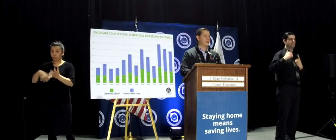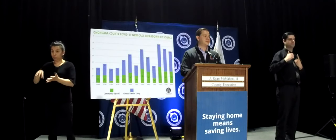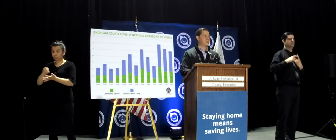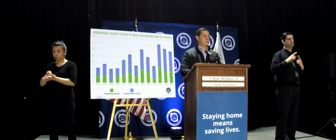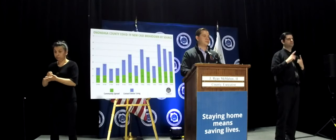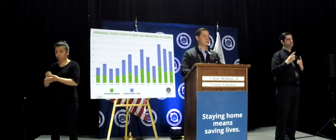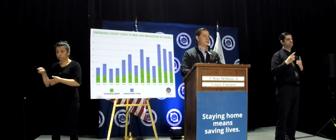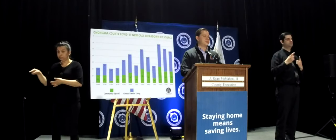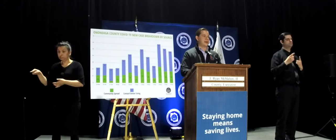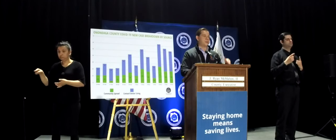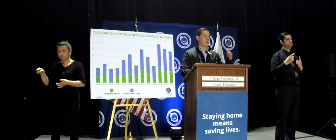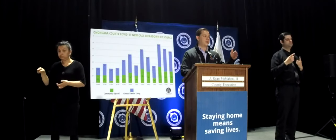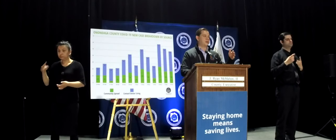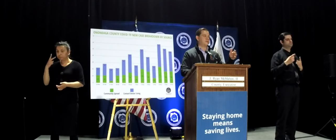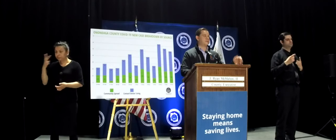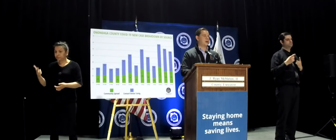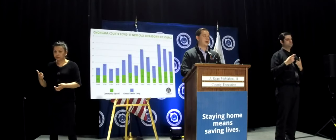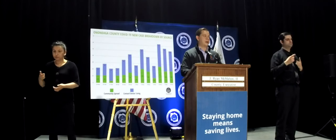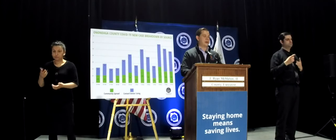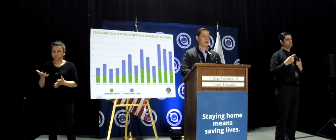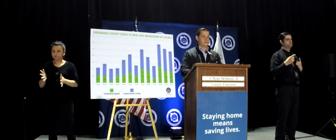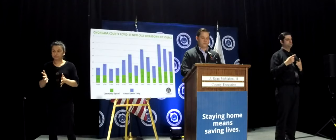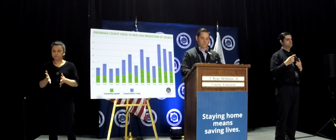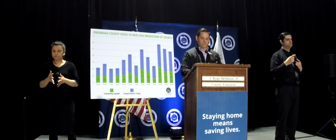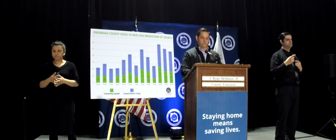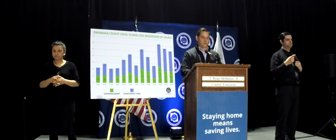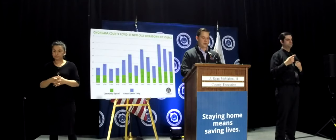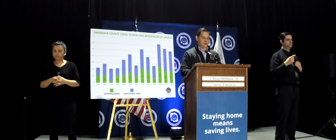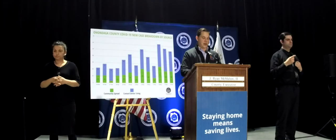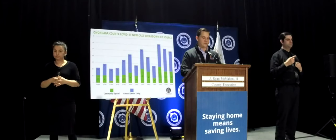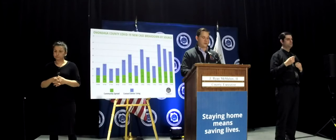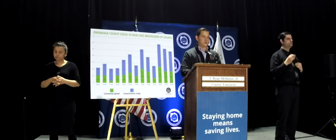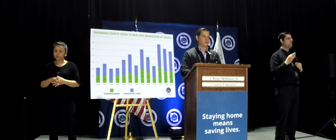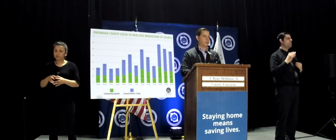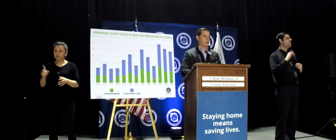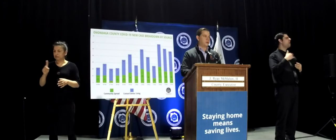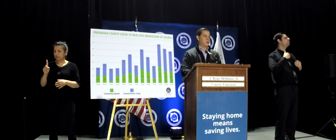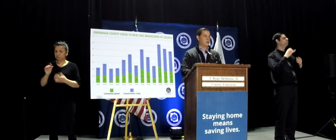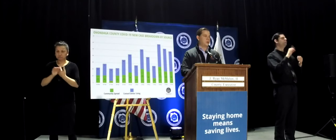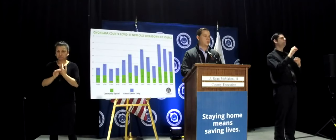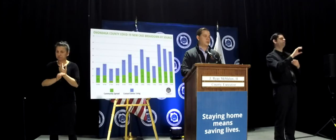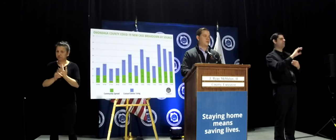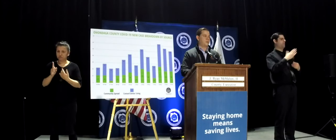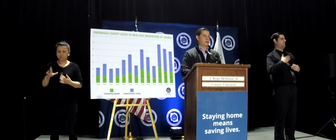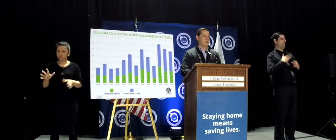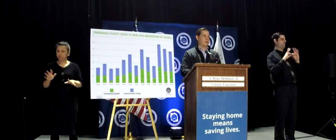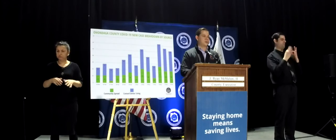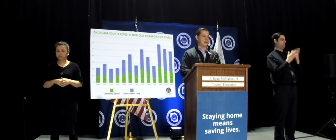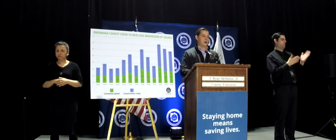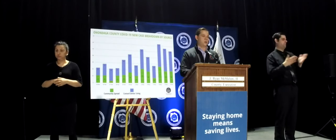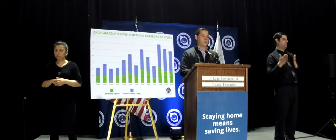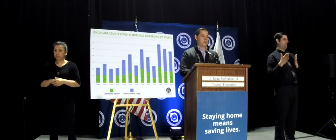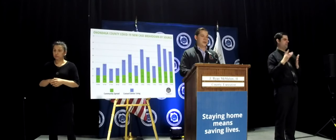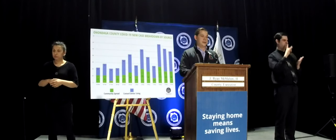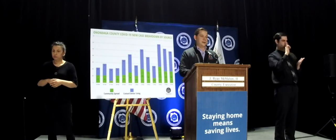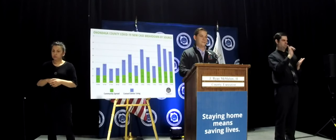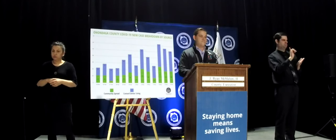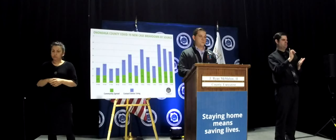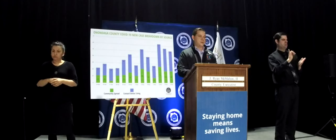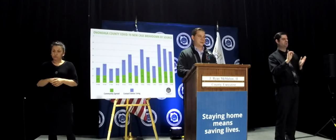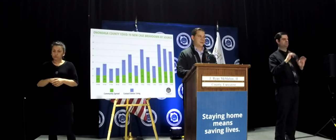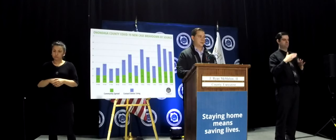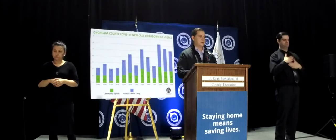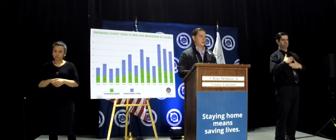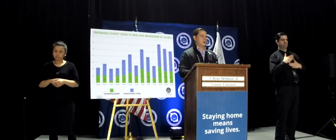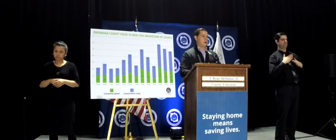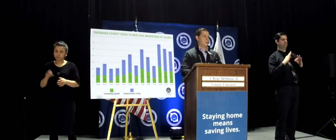and that's just an example I'll give. I have faith and confidence that everybody knows enough about the virus now, and